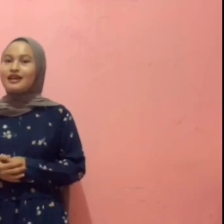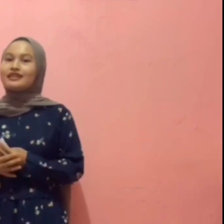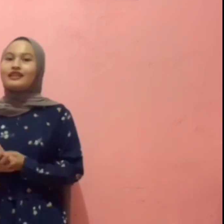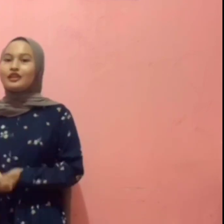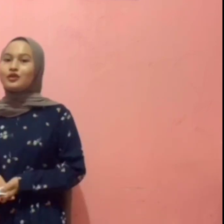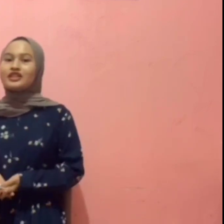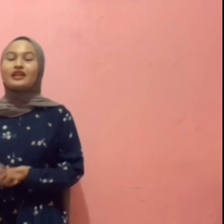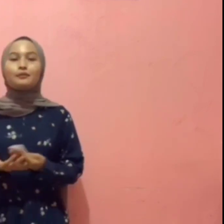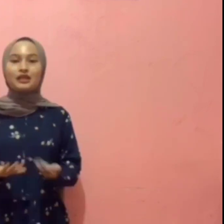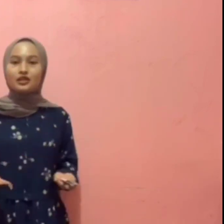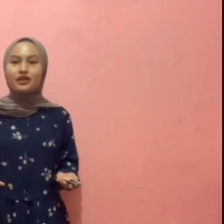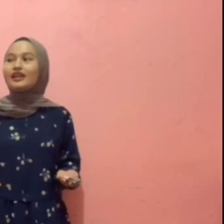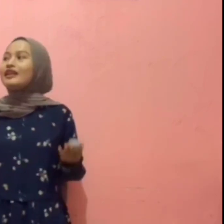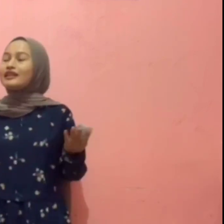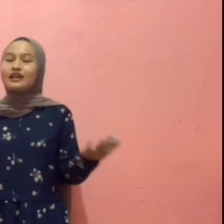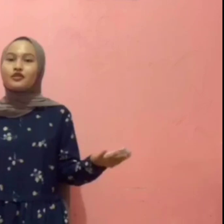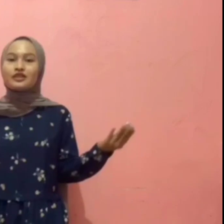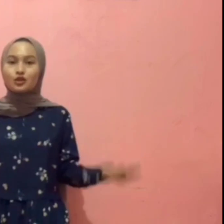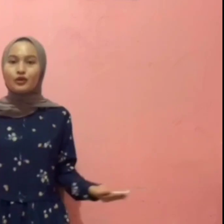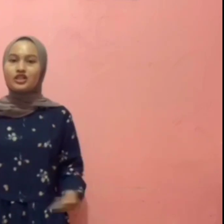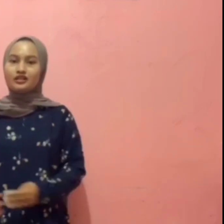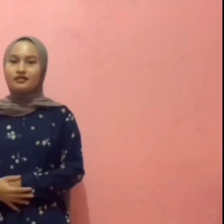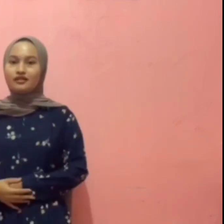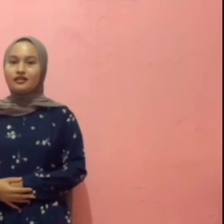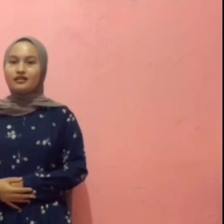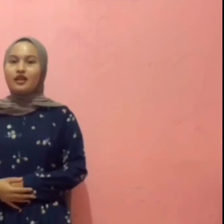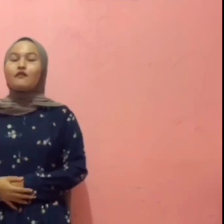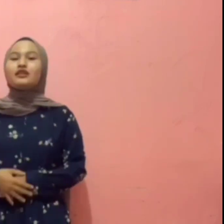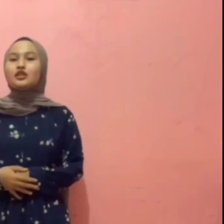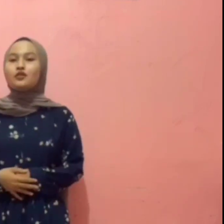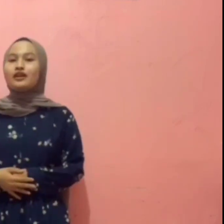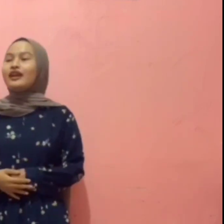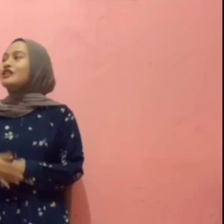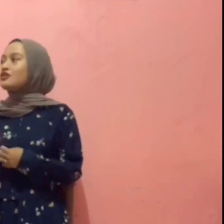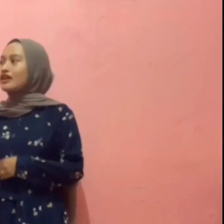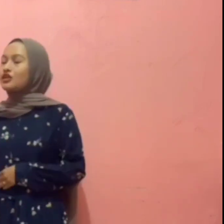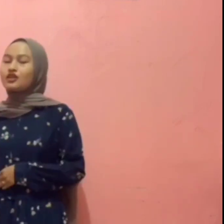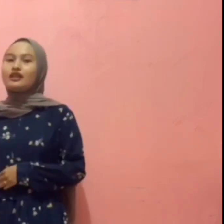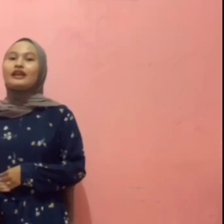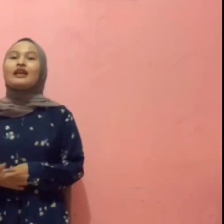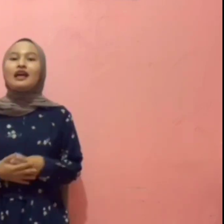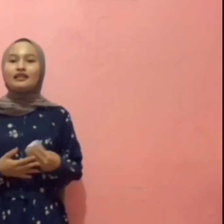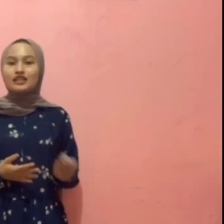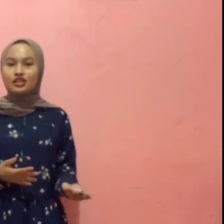Sign language can appear in any kind of situation. Whether you are an educator like